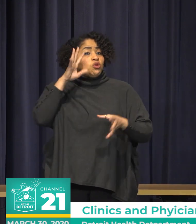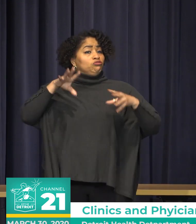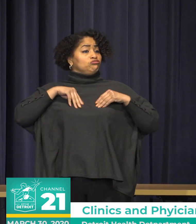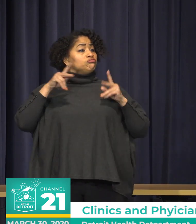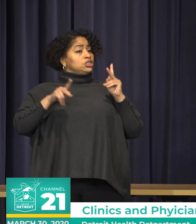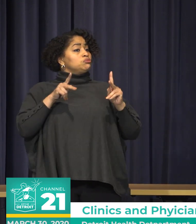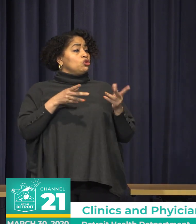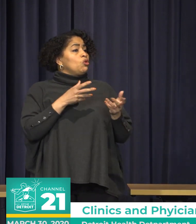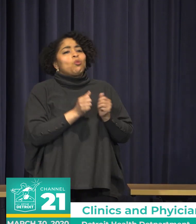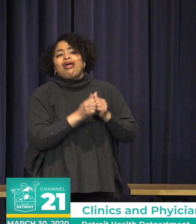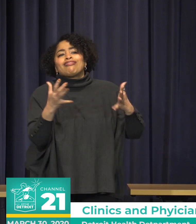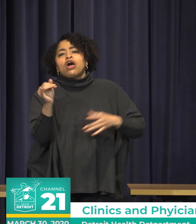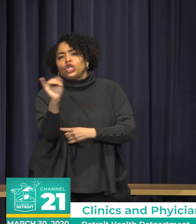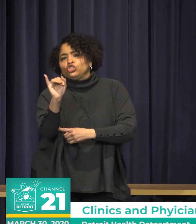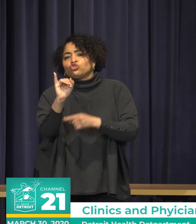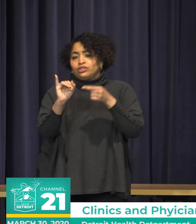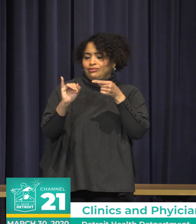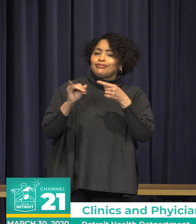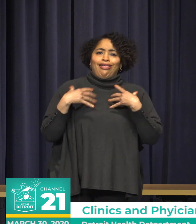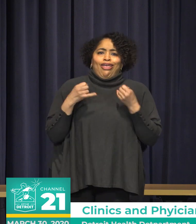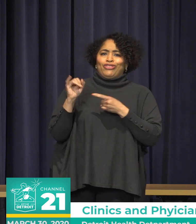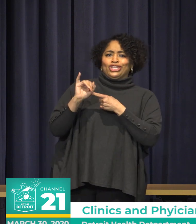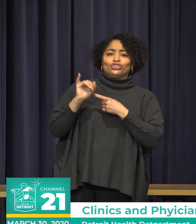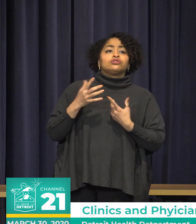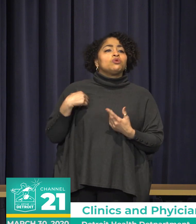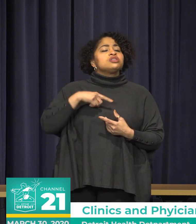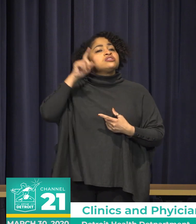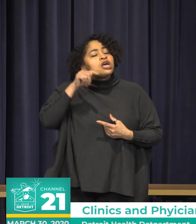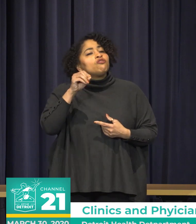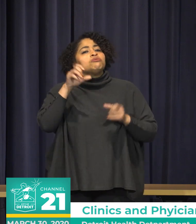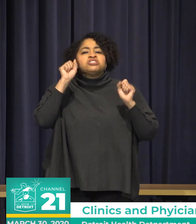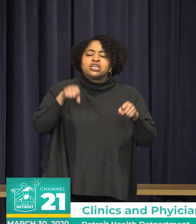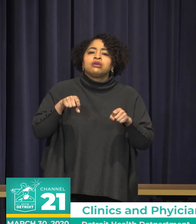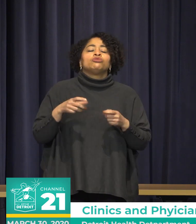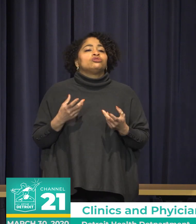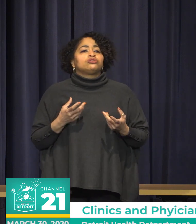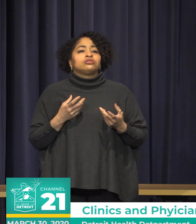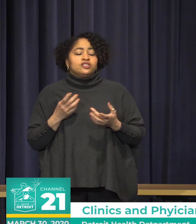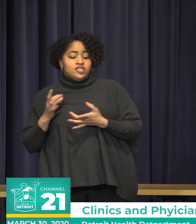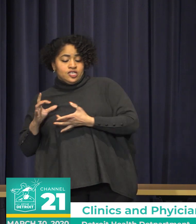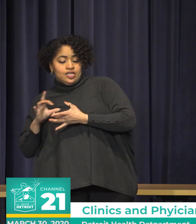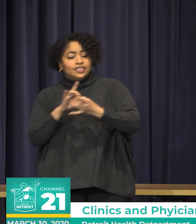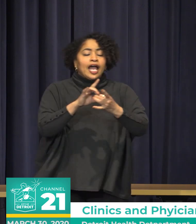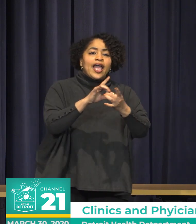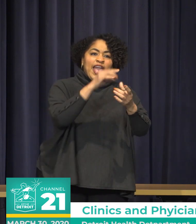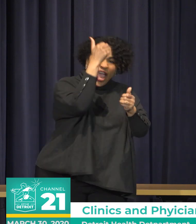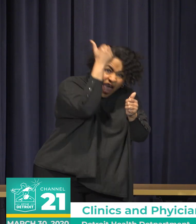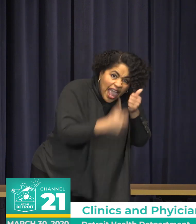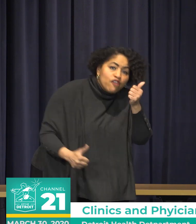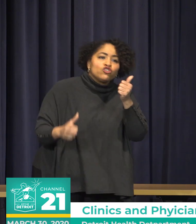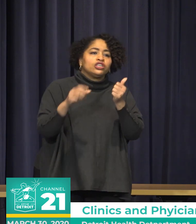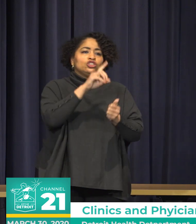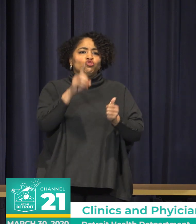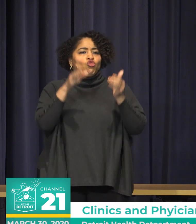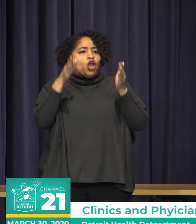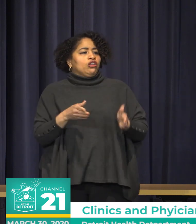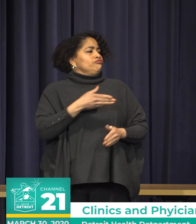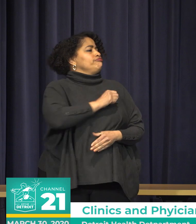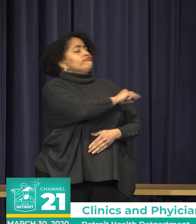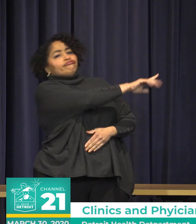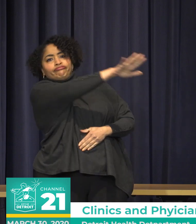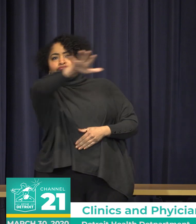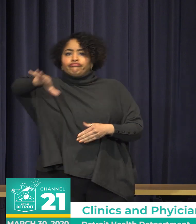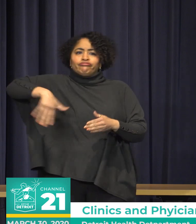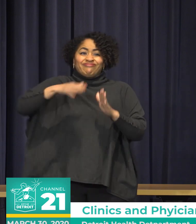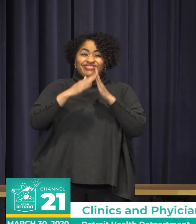people without insurance. But we have got to be able to tie every Detroiter to a doctor with a